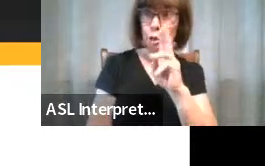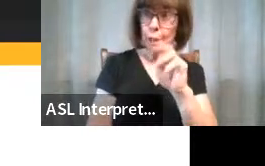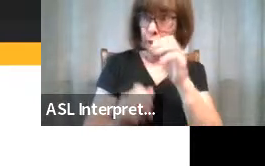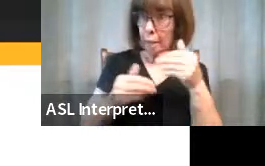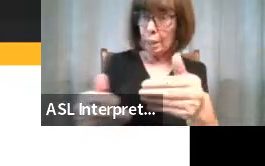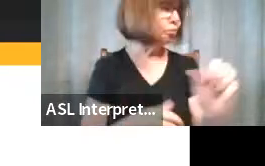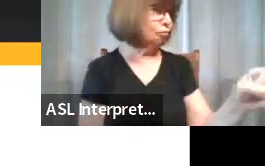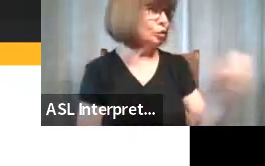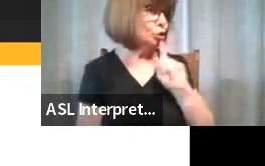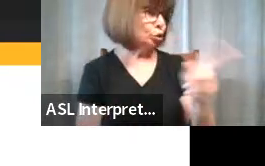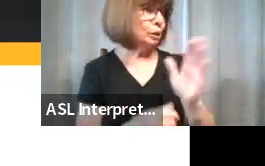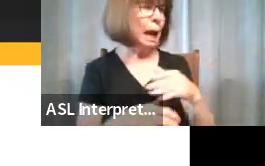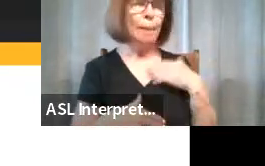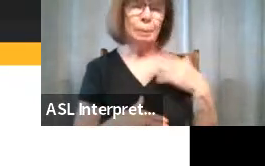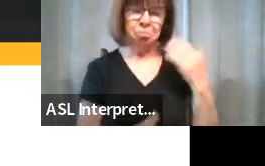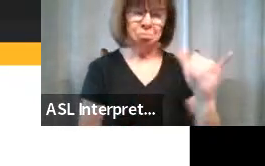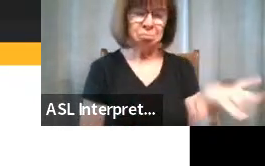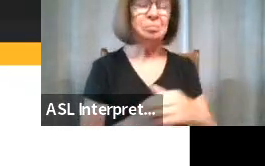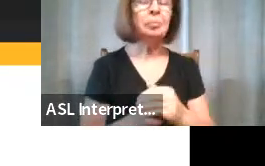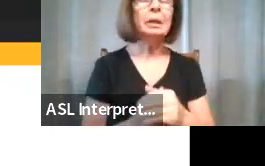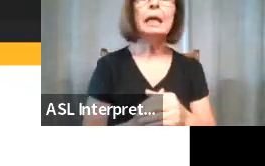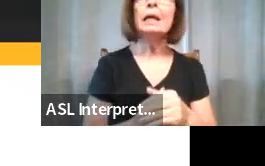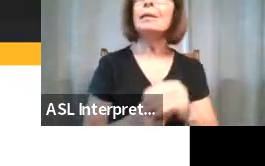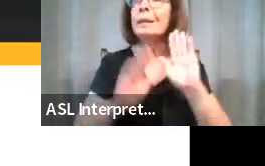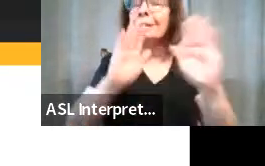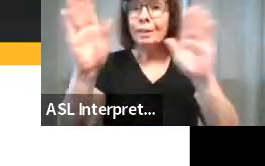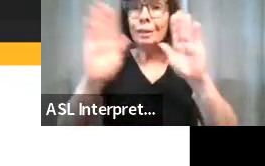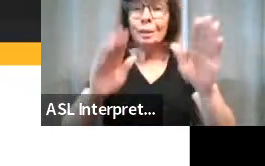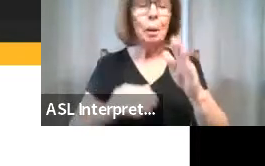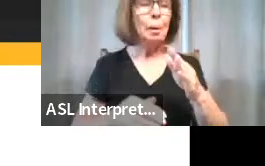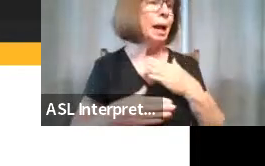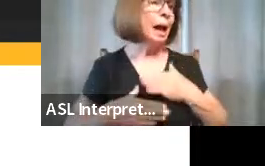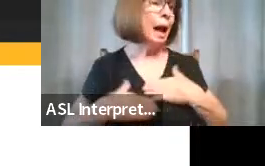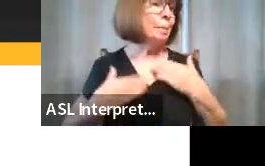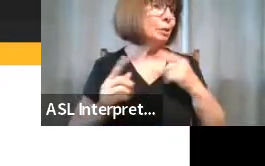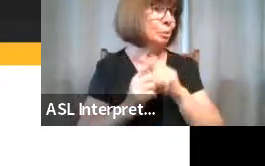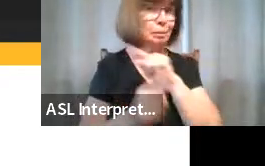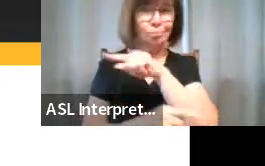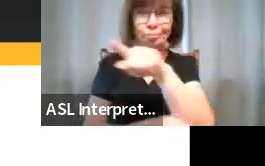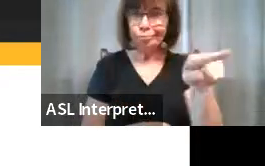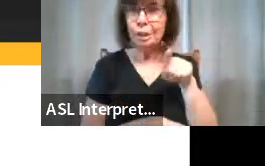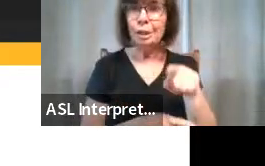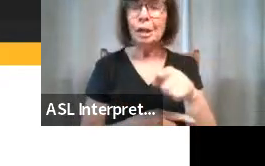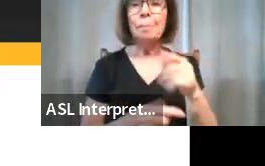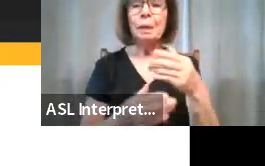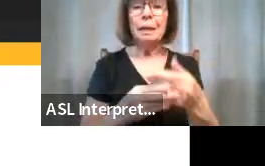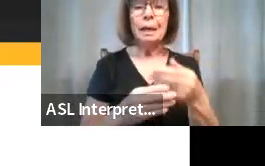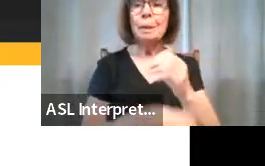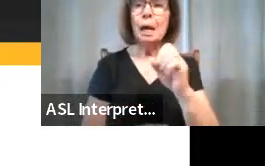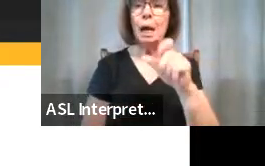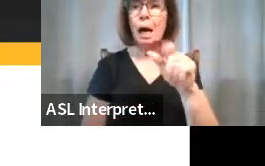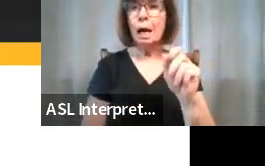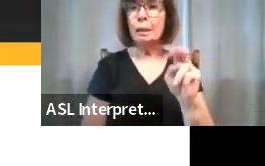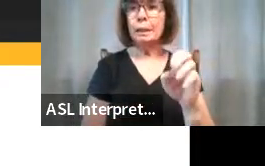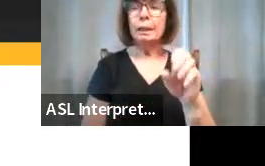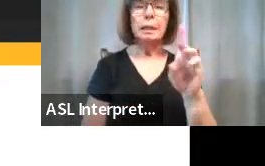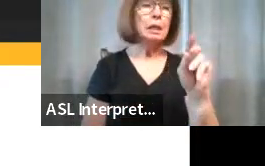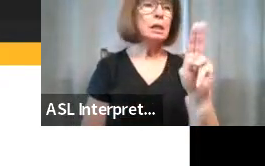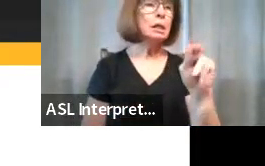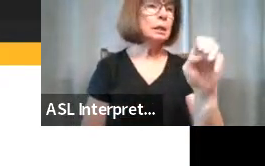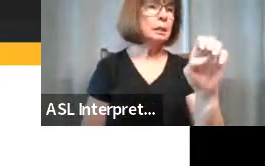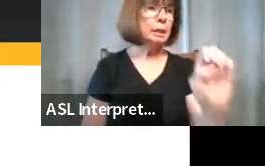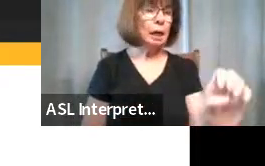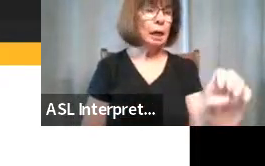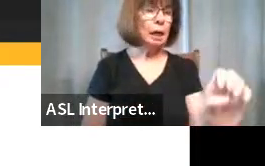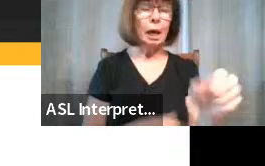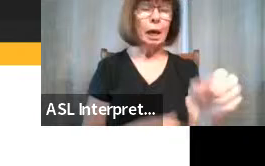Hi, everybody. Nice to meet you. My name is Eileen Dunn, Dr. Dunn. I'm new to Alameda County Public Health Department. I'm